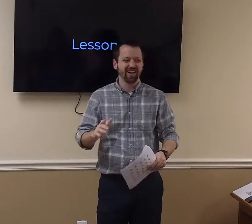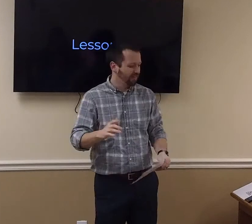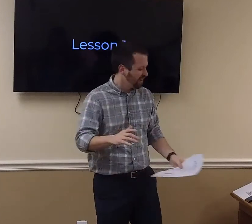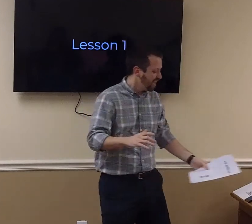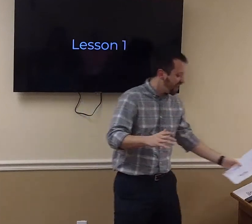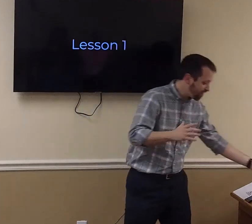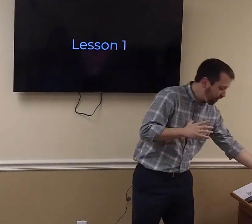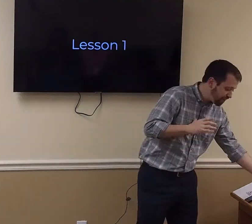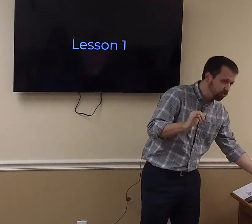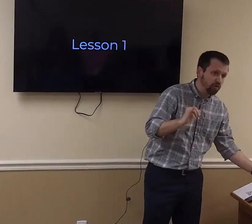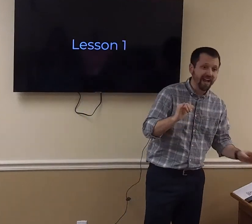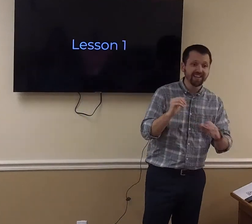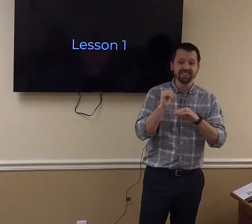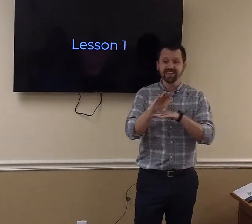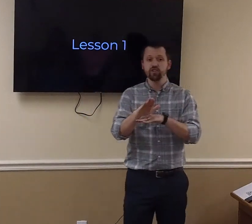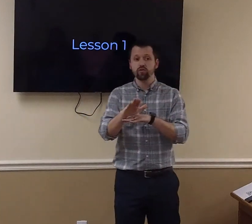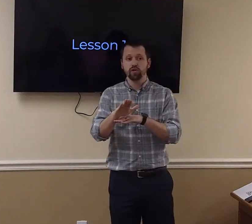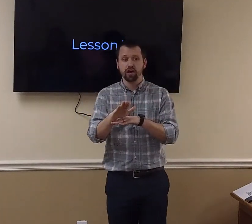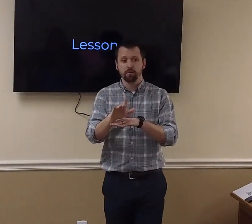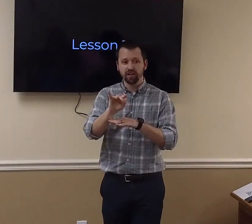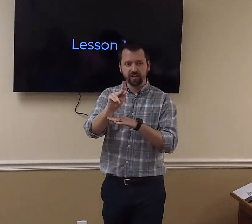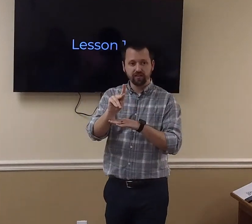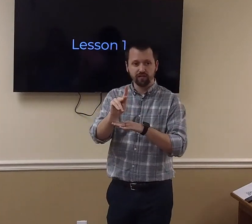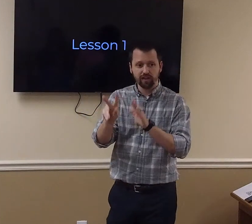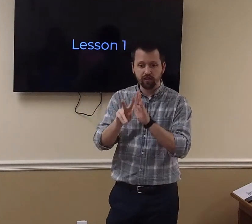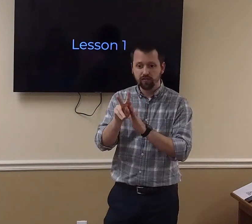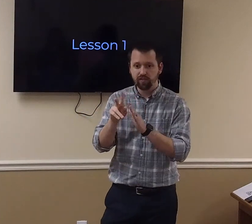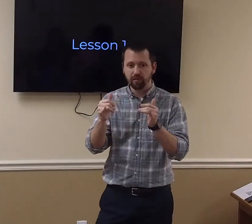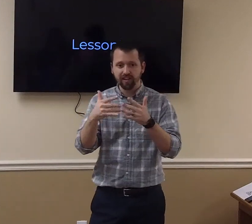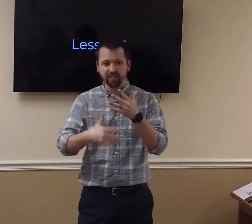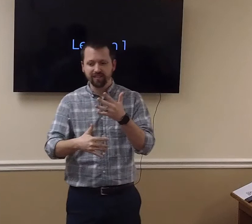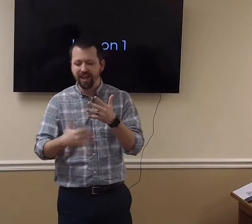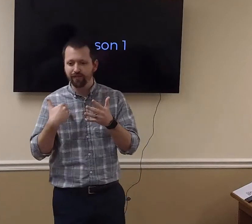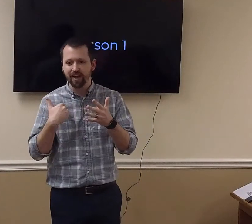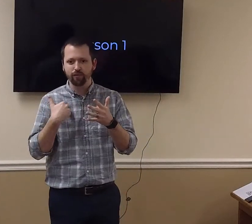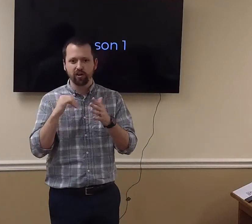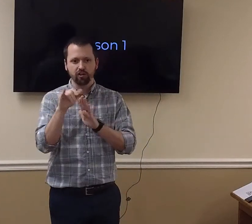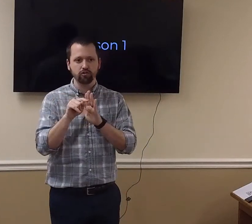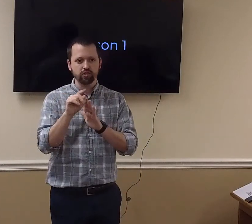So that's fine too. I can send you a link to the videos, to the playlist. I have one on our YouTube